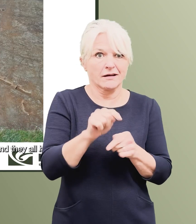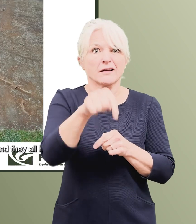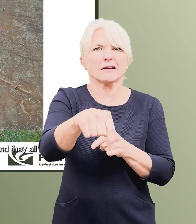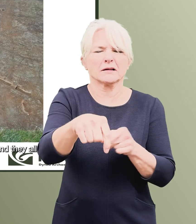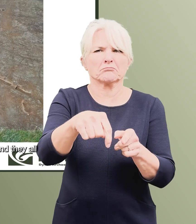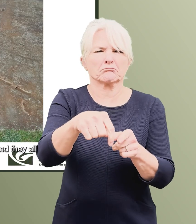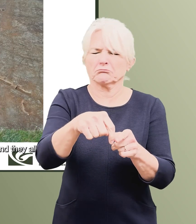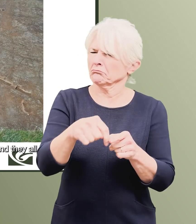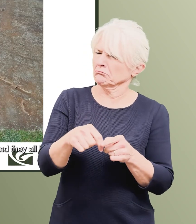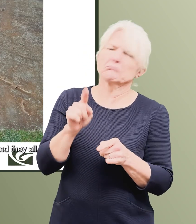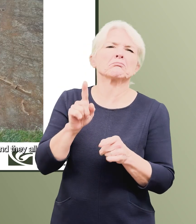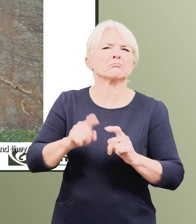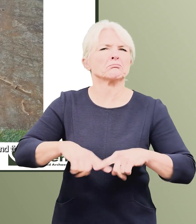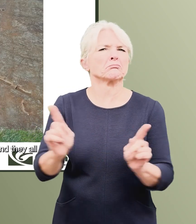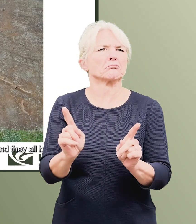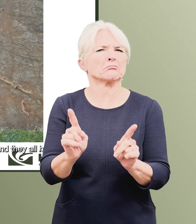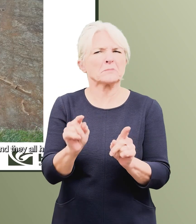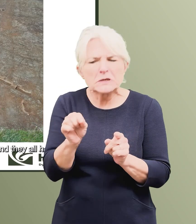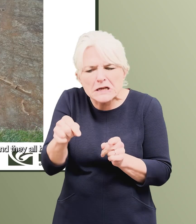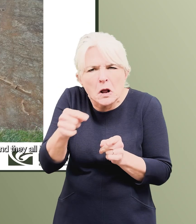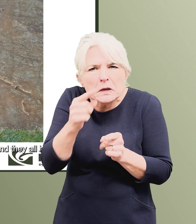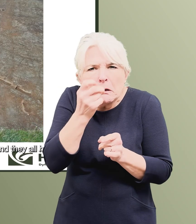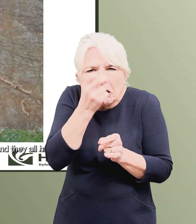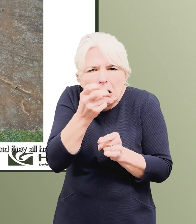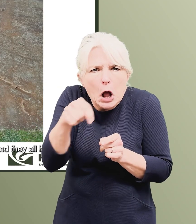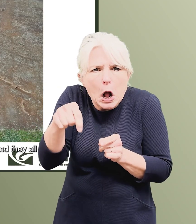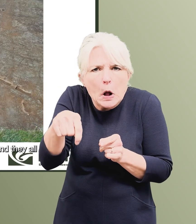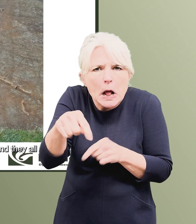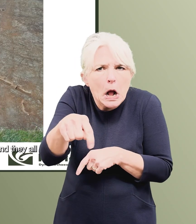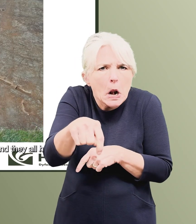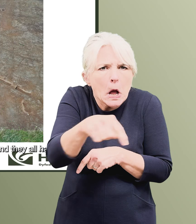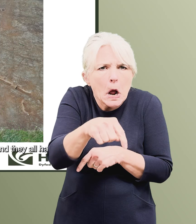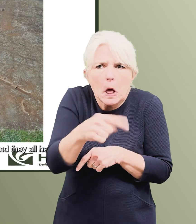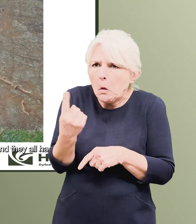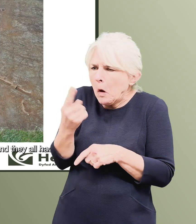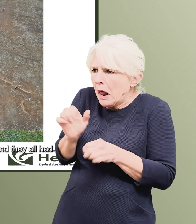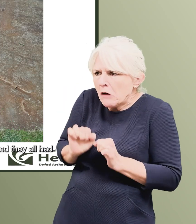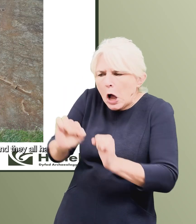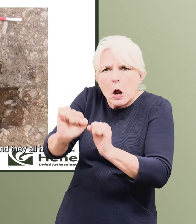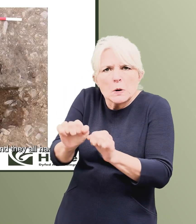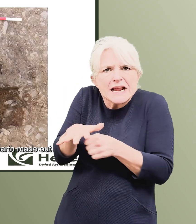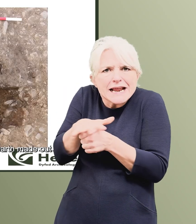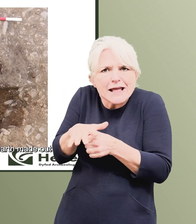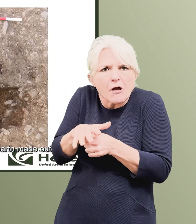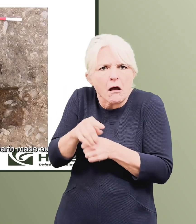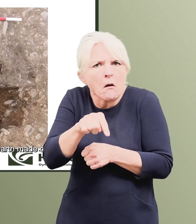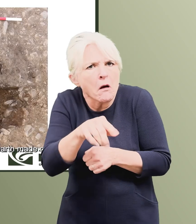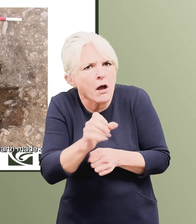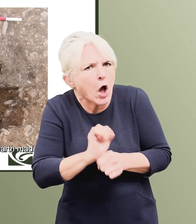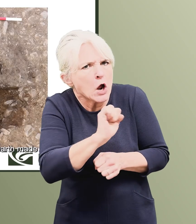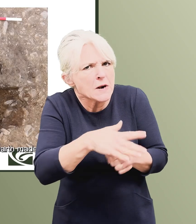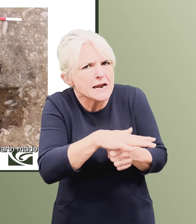This one actually sat within its own little enclosure. And they all had with them a little collection